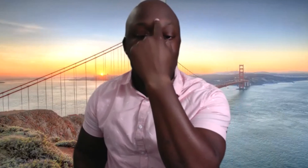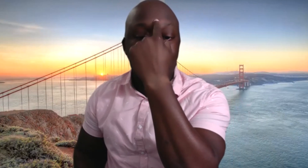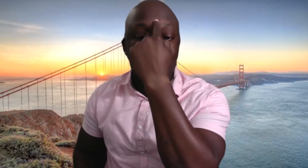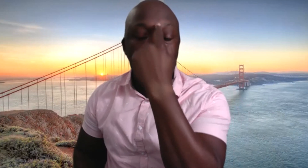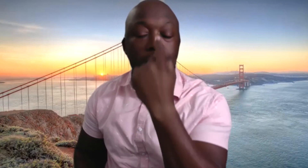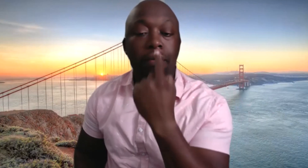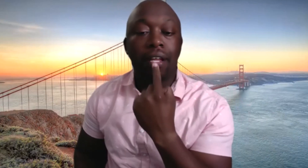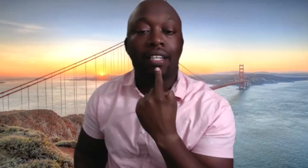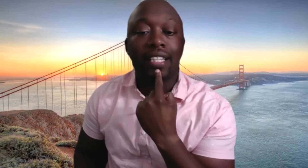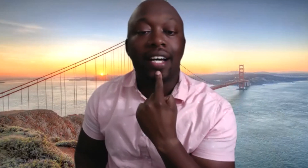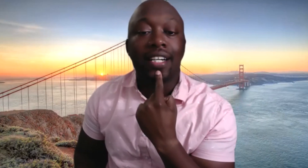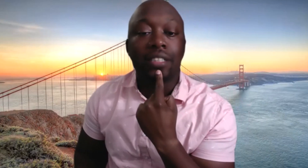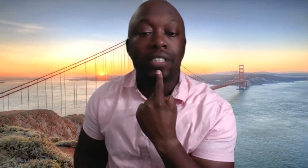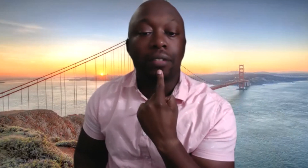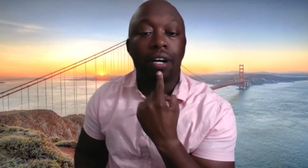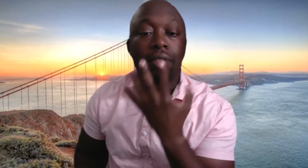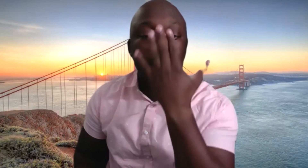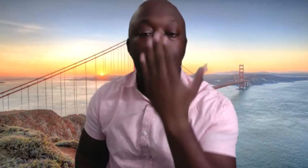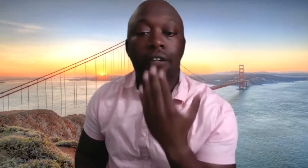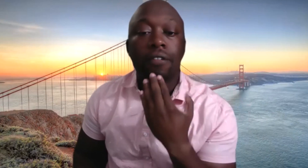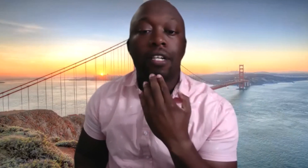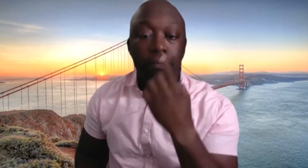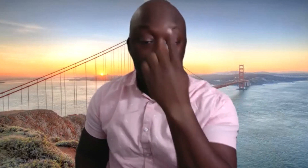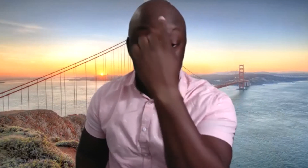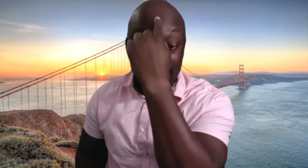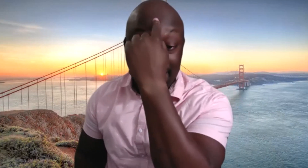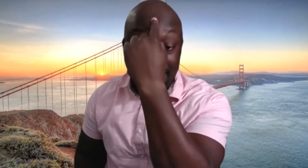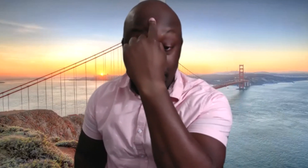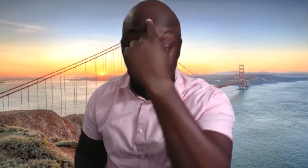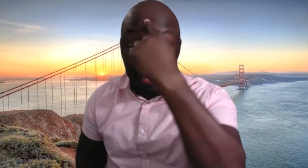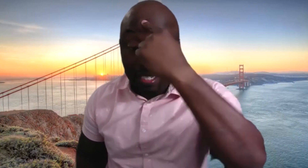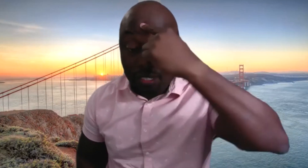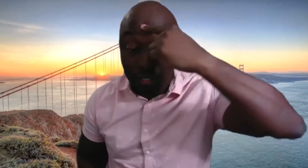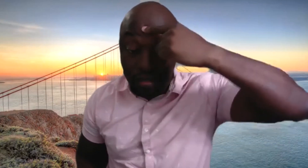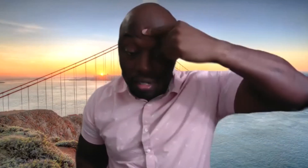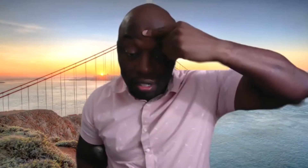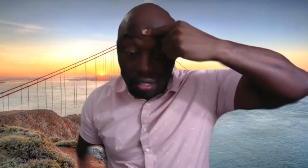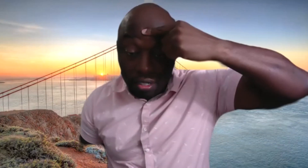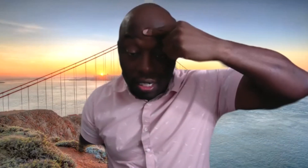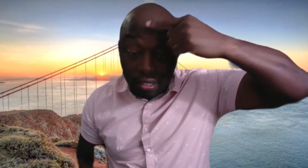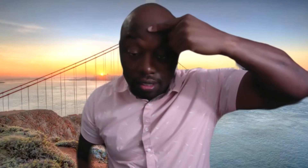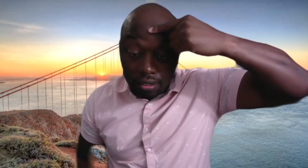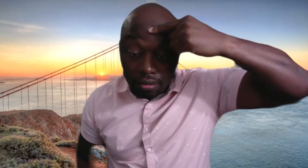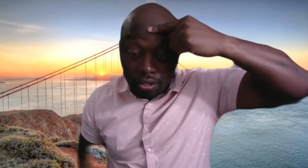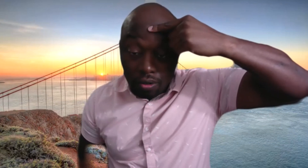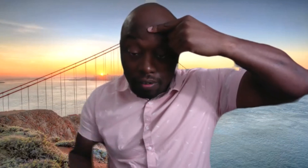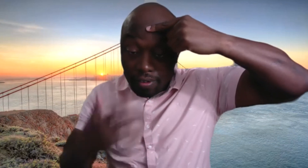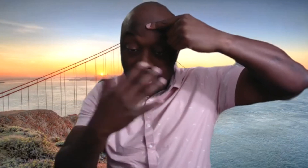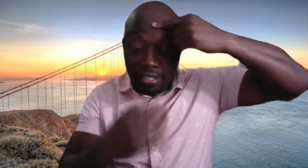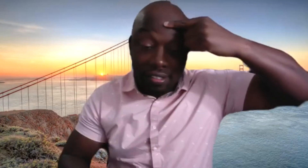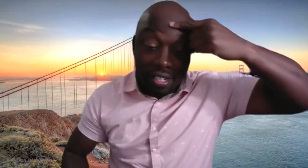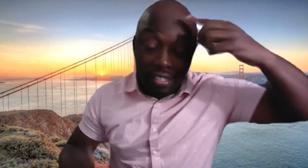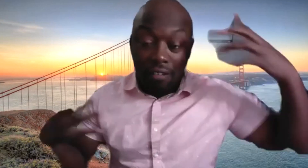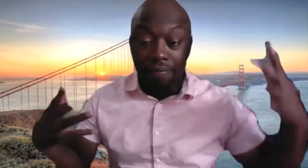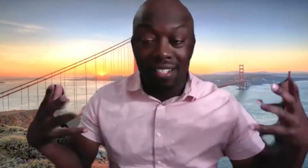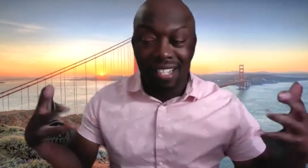the dad, you won't be blocking the eyes because the mom is below, but for the dad, you might block it. So kind of go around